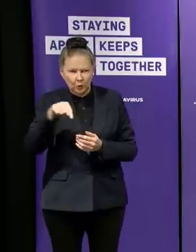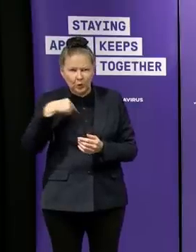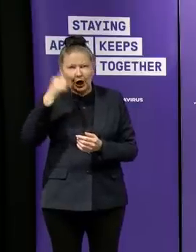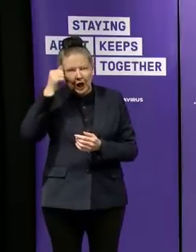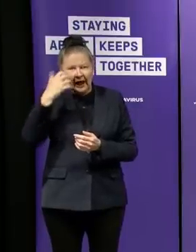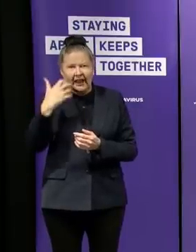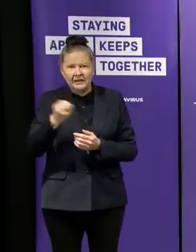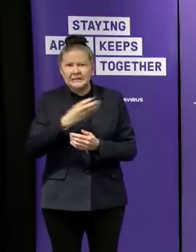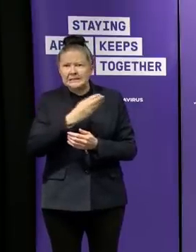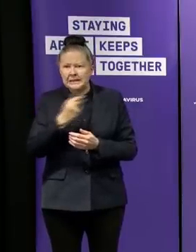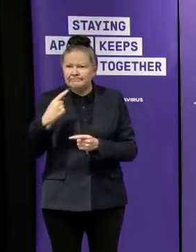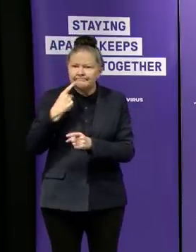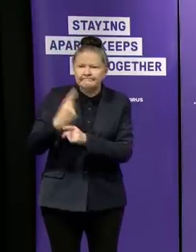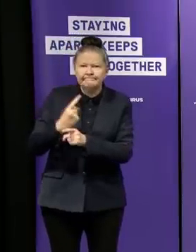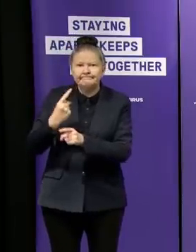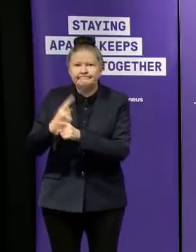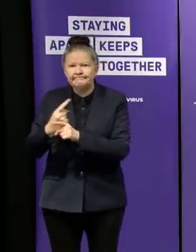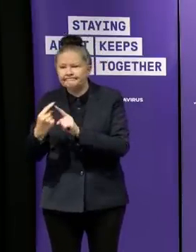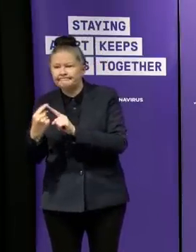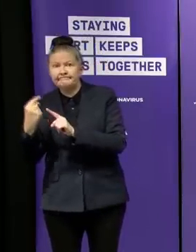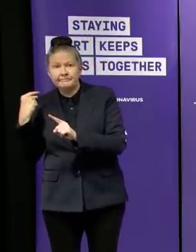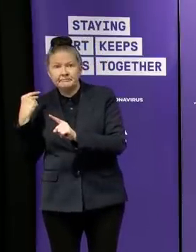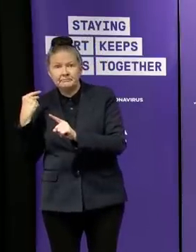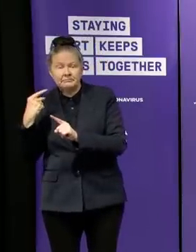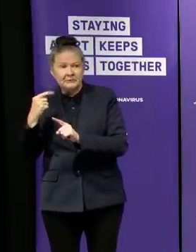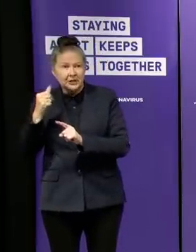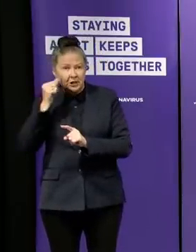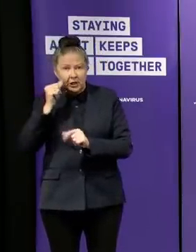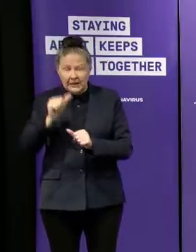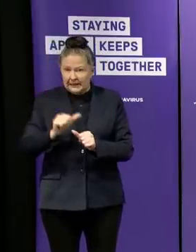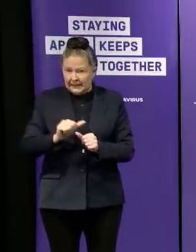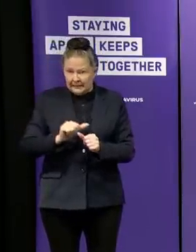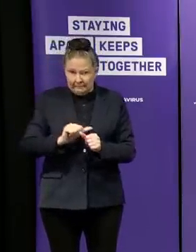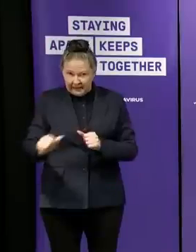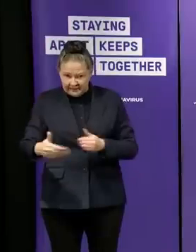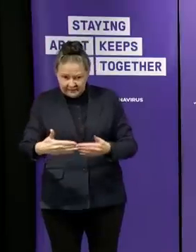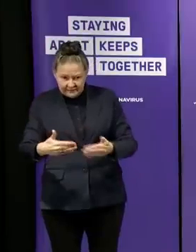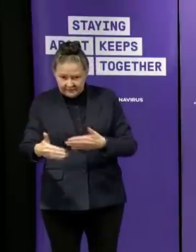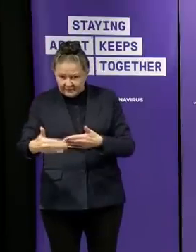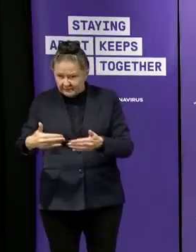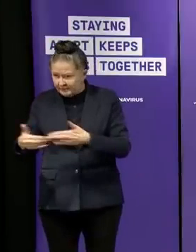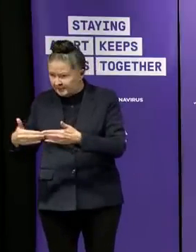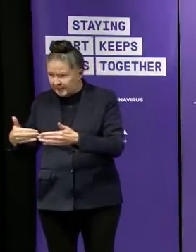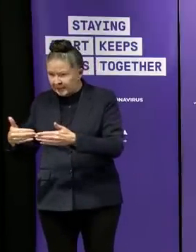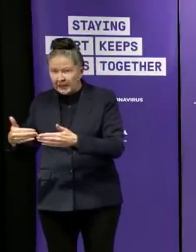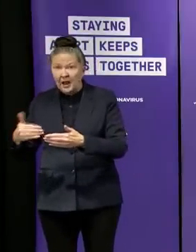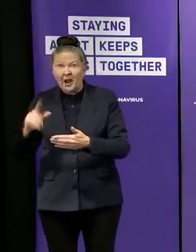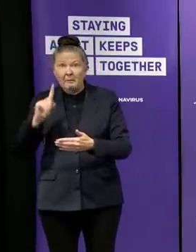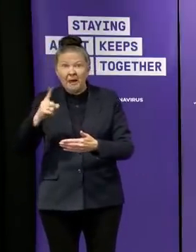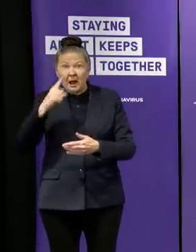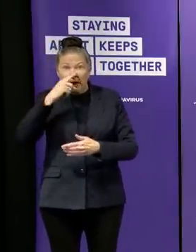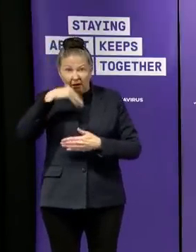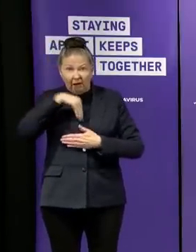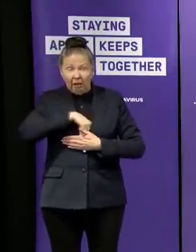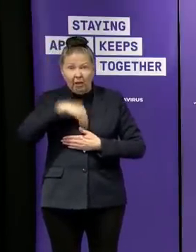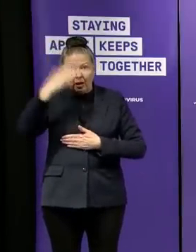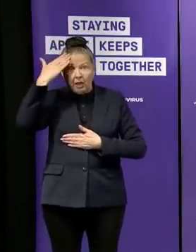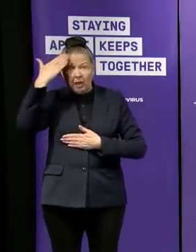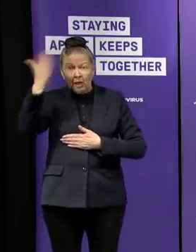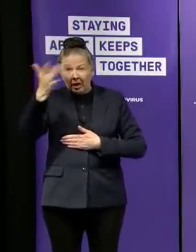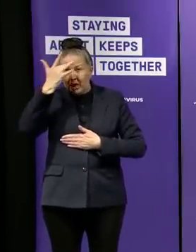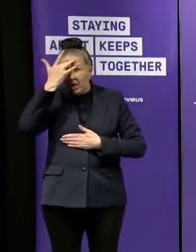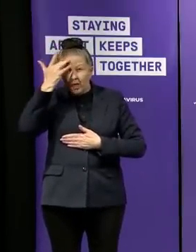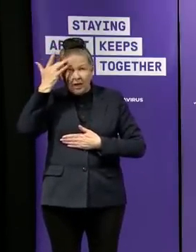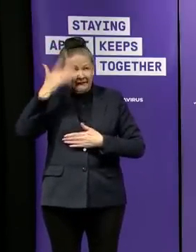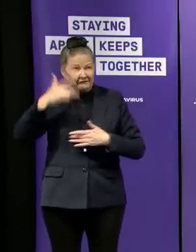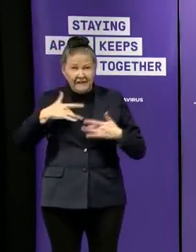about, the best construction, people can have this and just not know. Their symptoms can be so mild that they don't